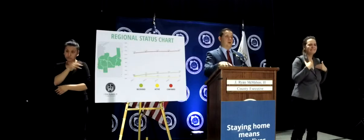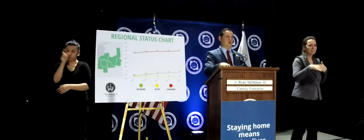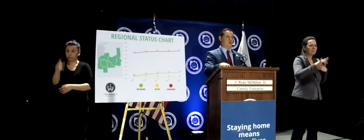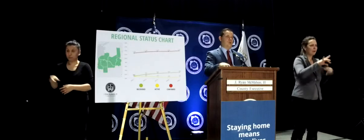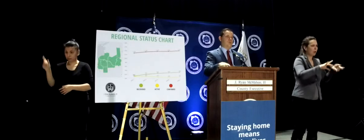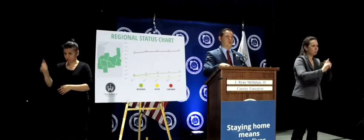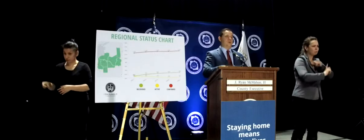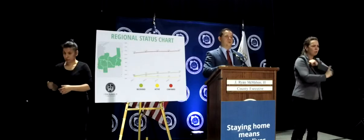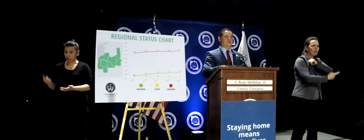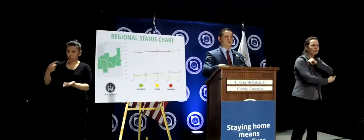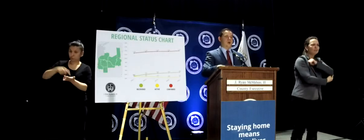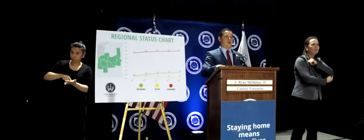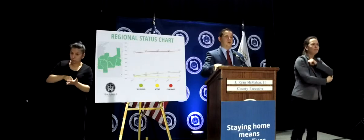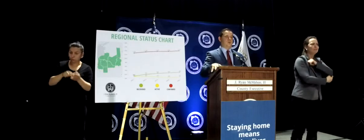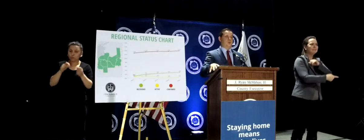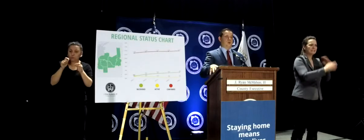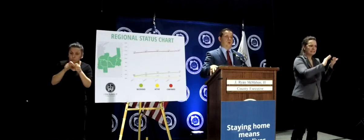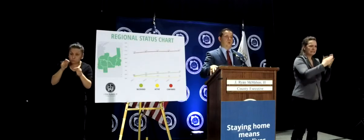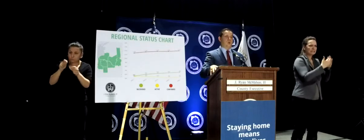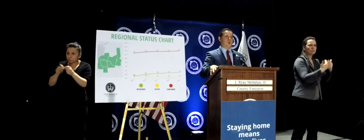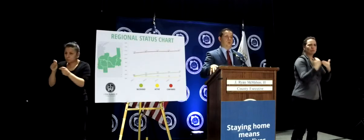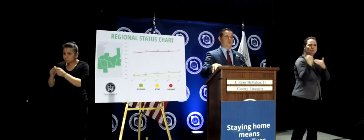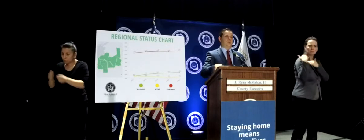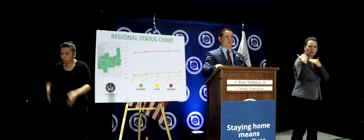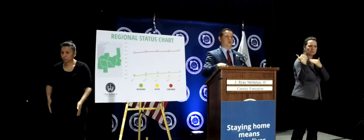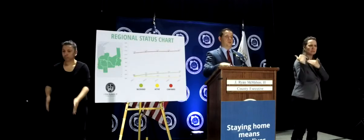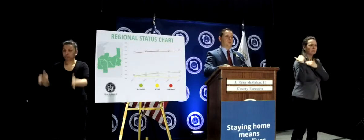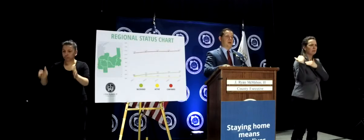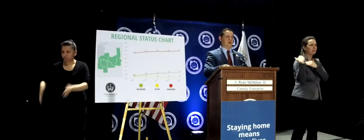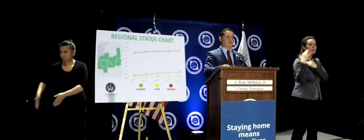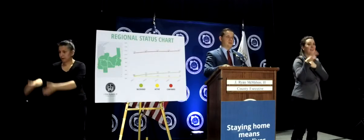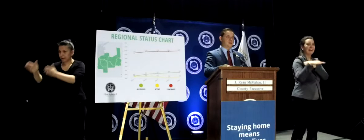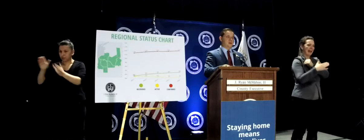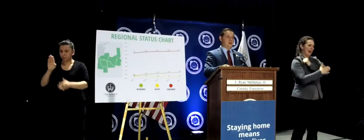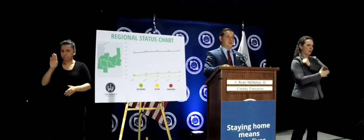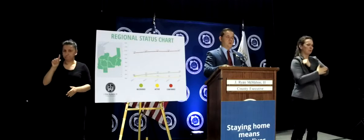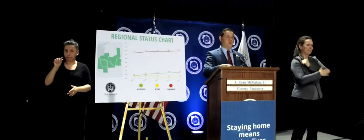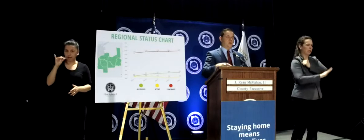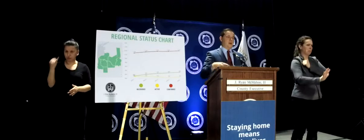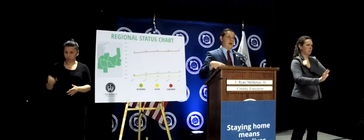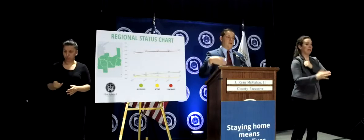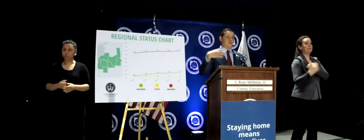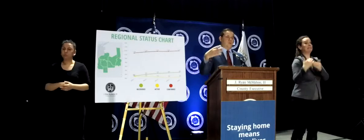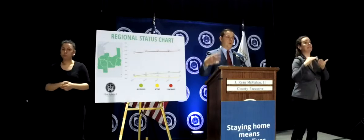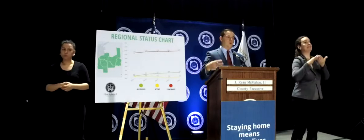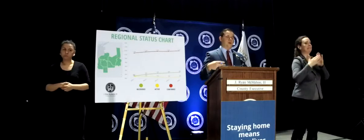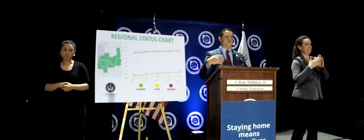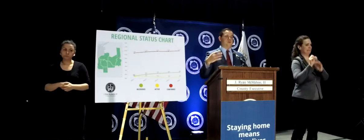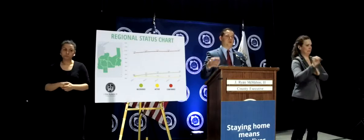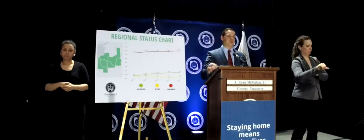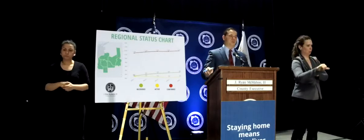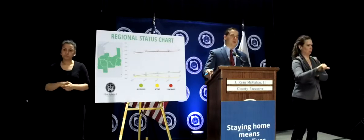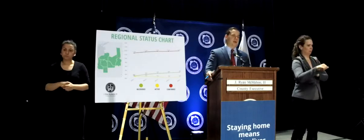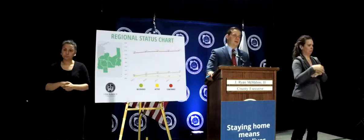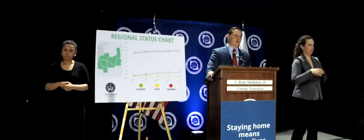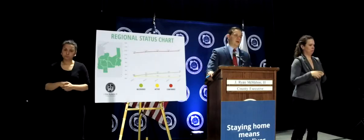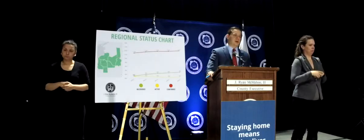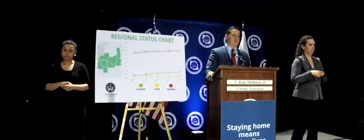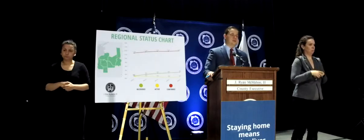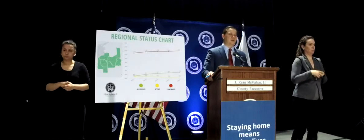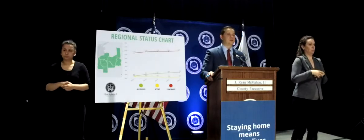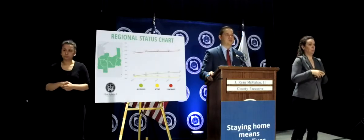that have been at home to start with our road preparation plans, as we're going to have a road and infrastructure